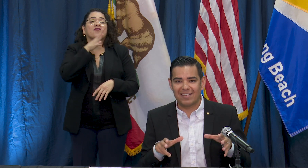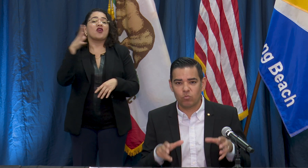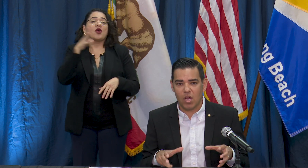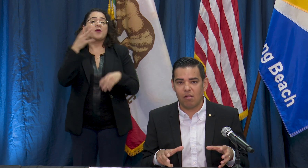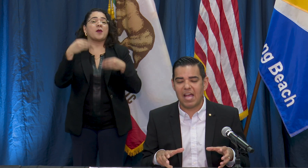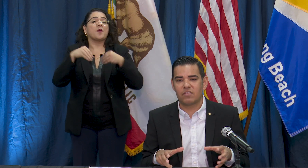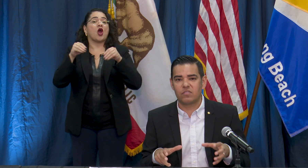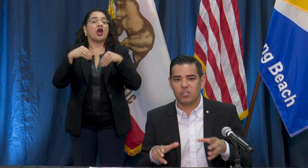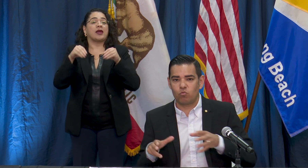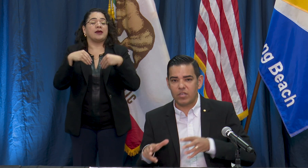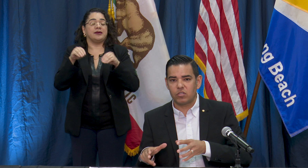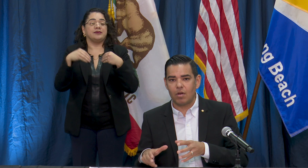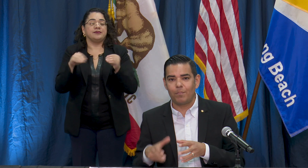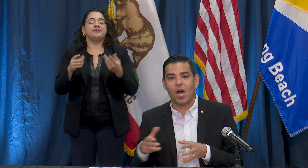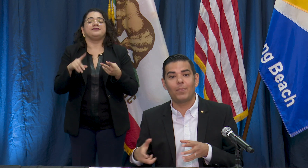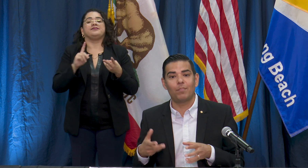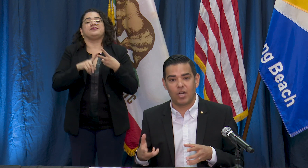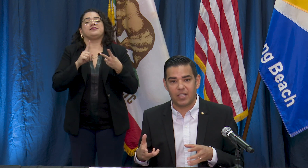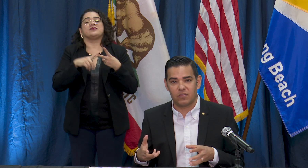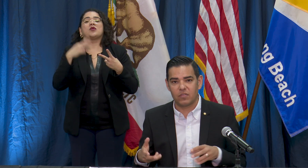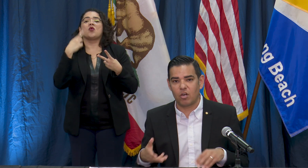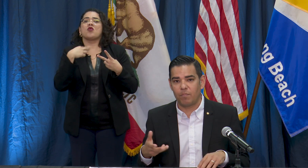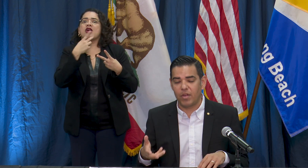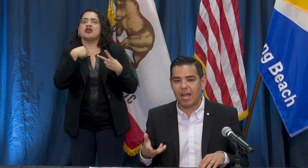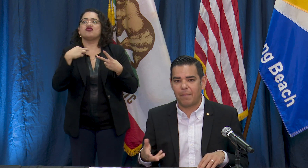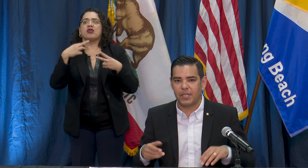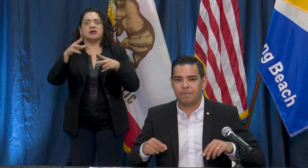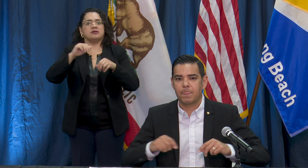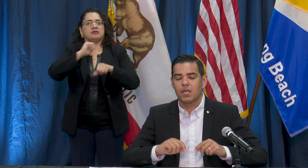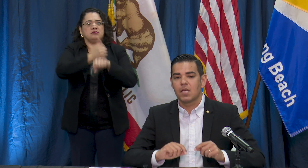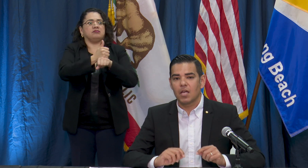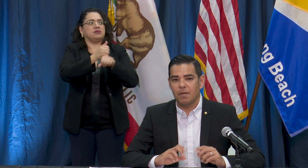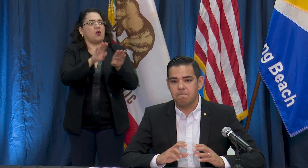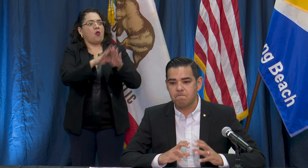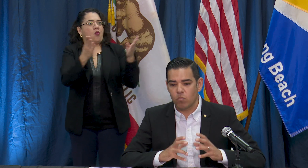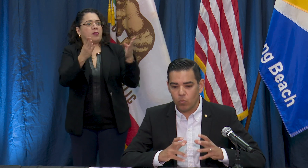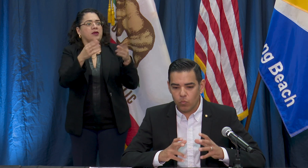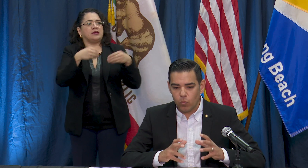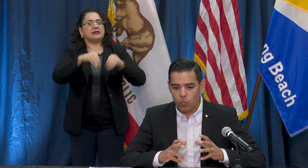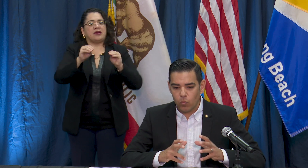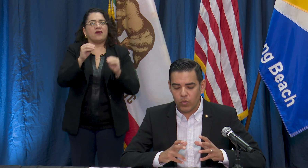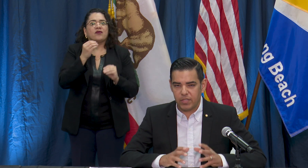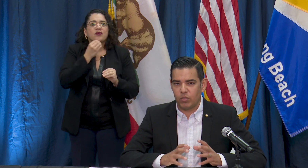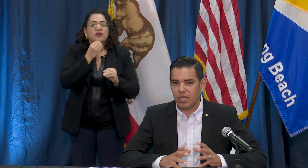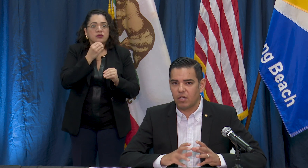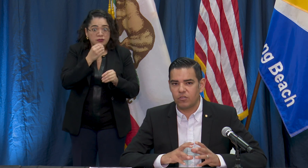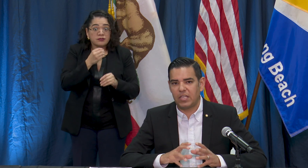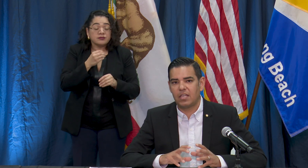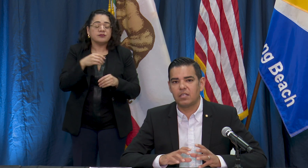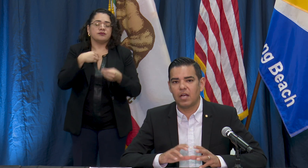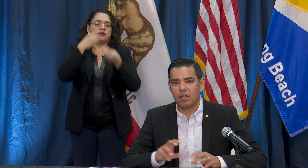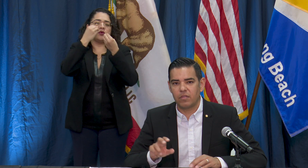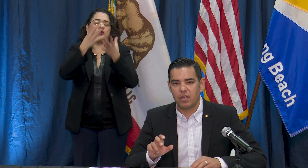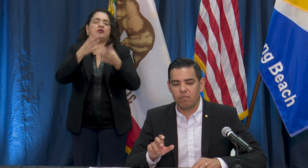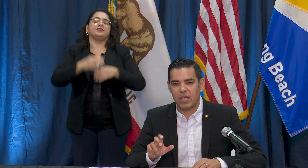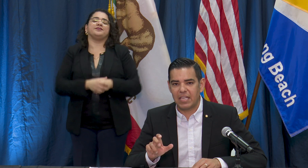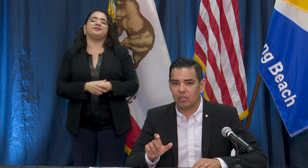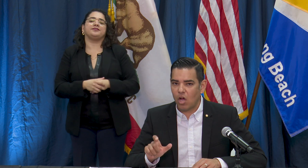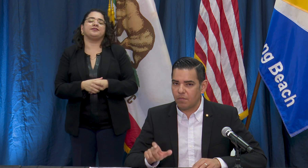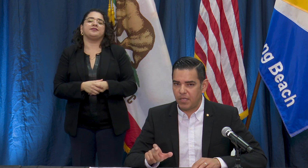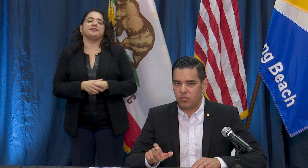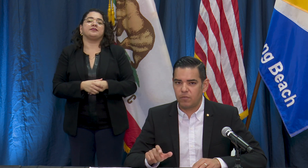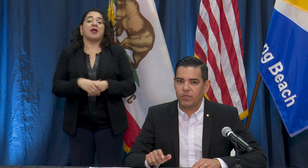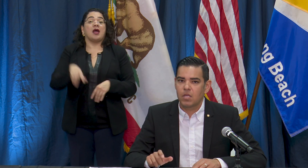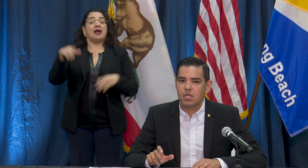markets as well as these restaurant pop-up markets that are happening. We need to understand that